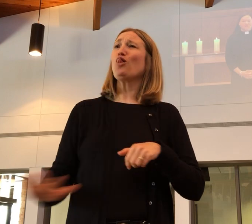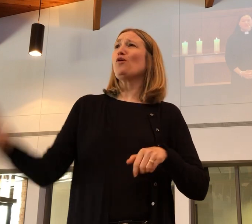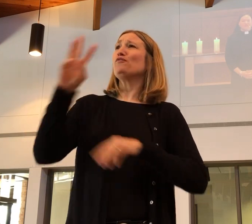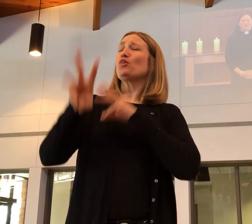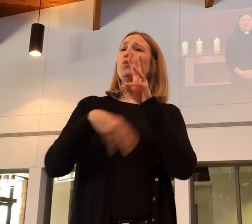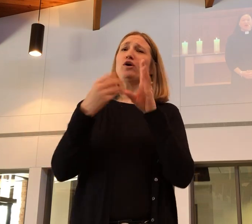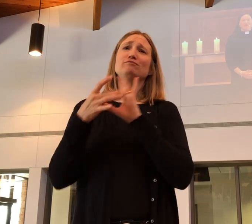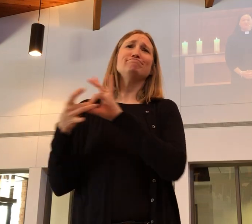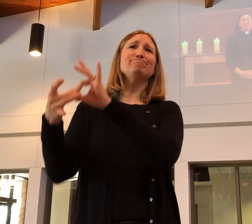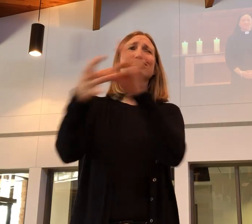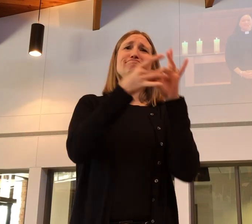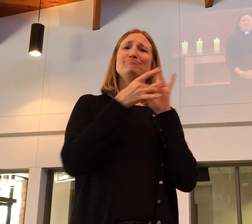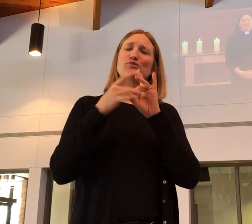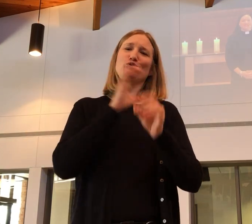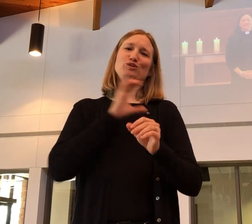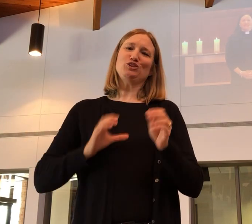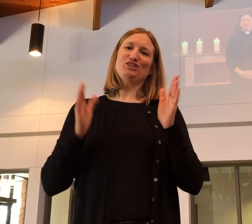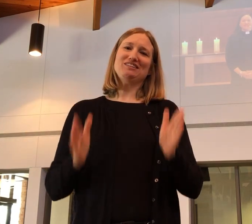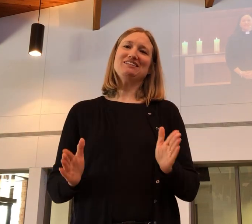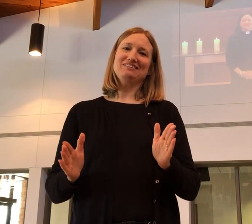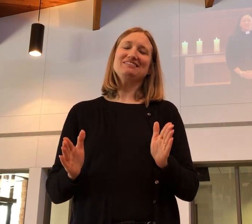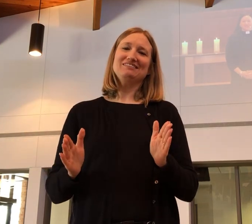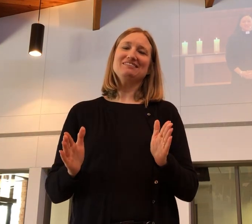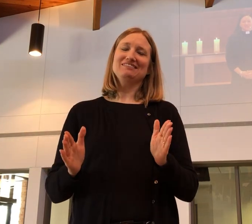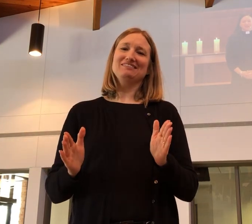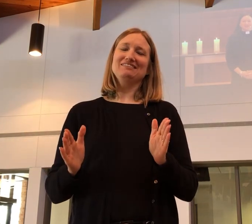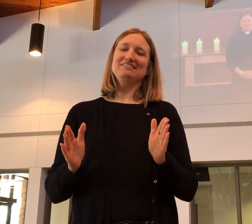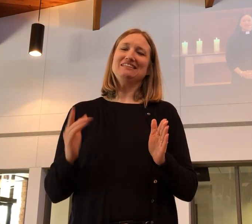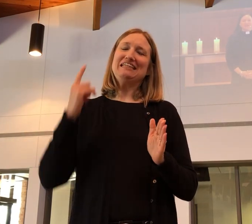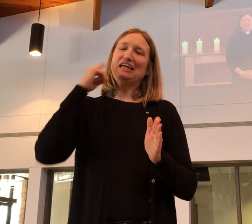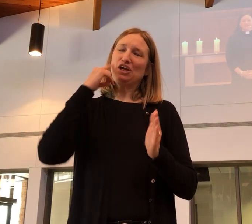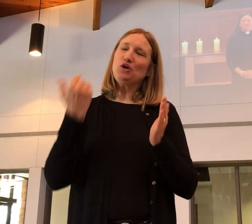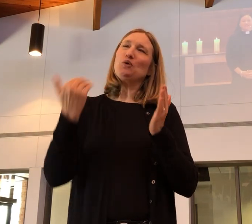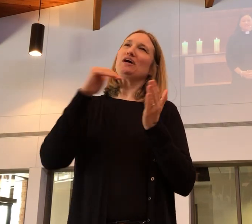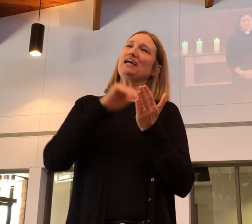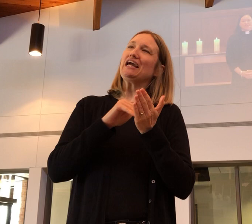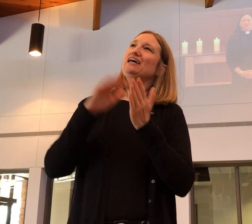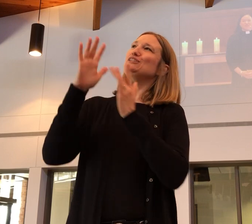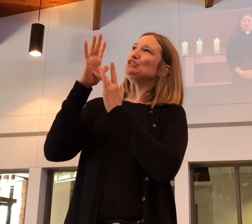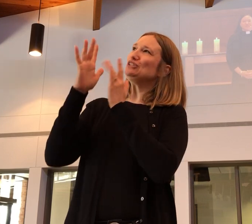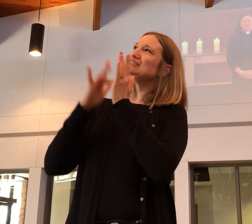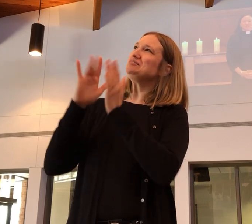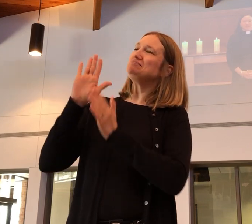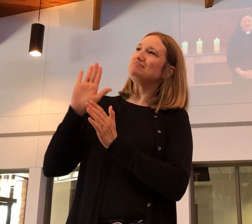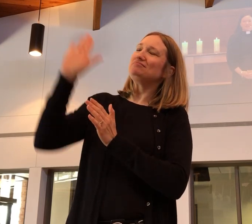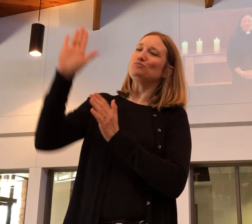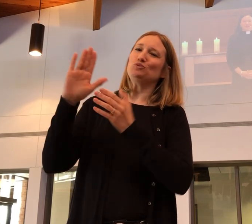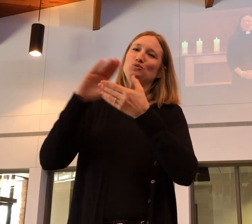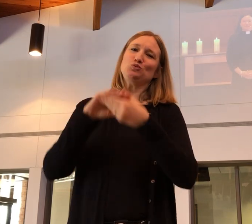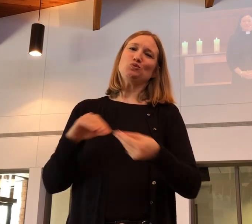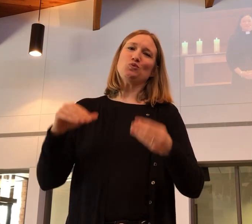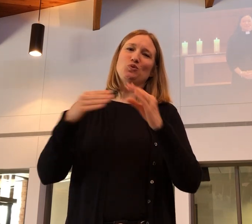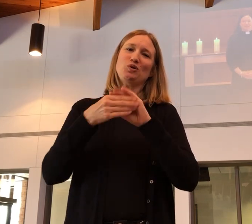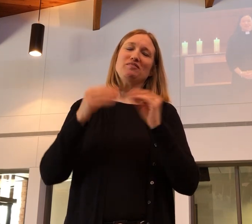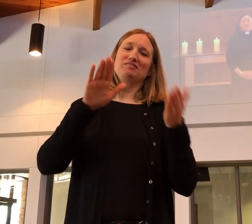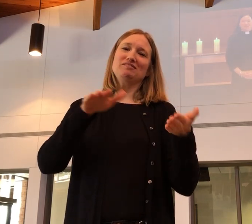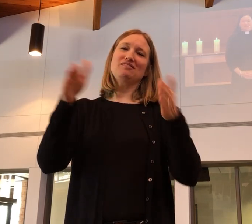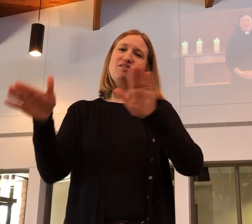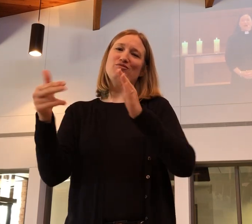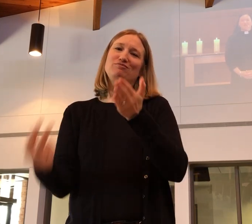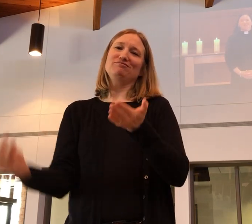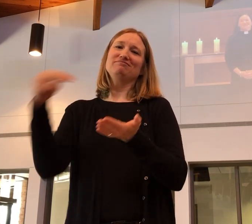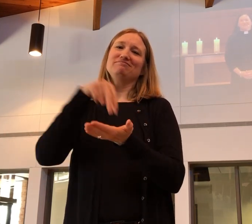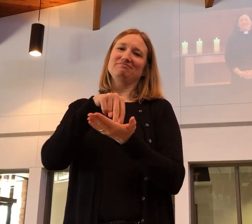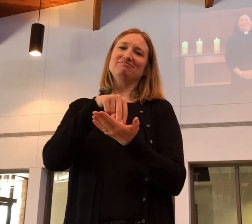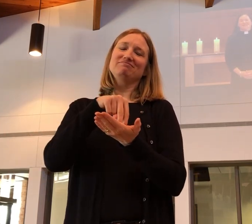world, as we come together to hear the story of Jesus' crucifixion and burial. As